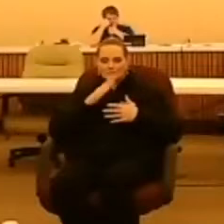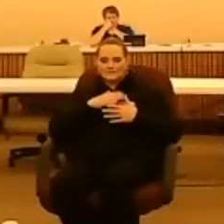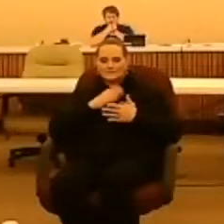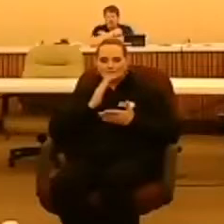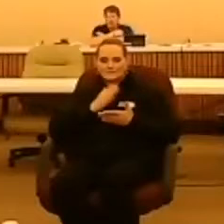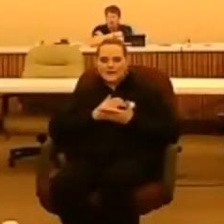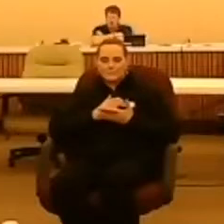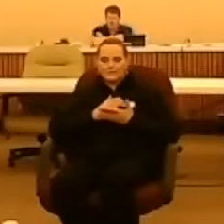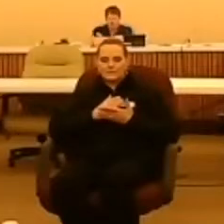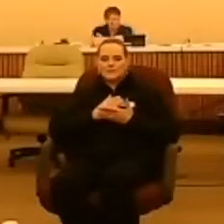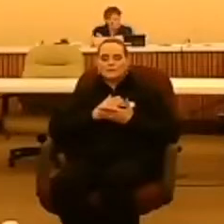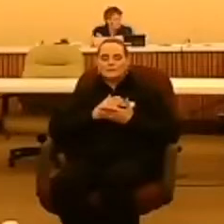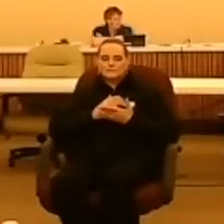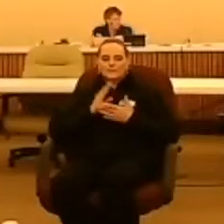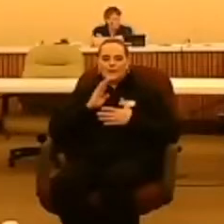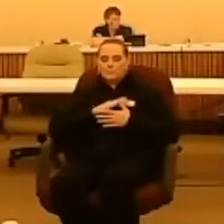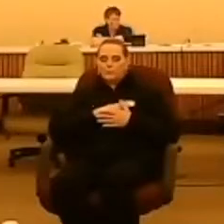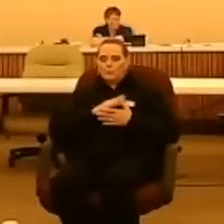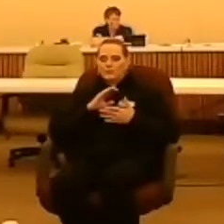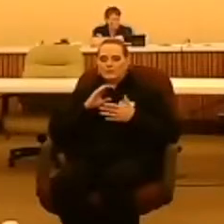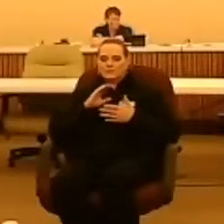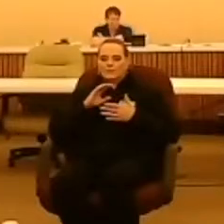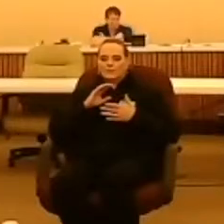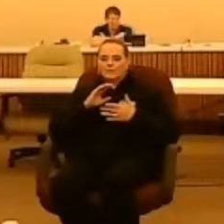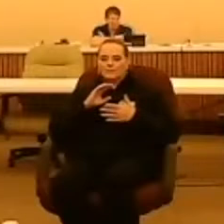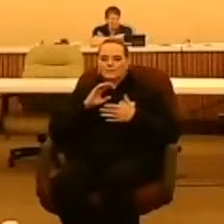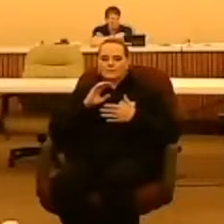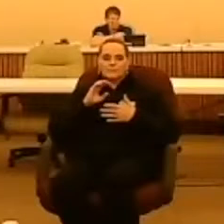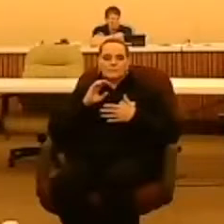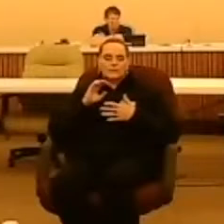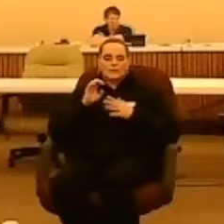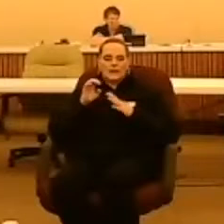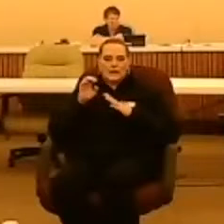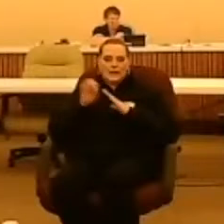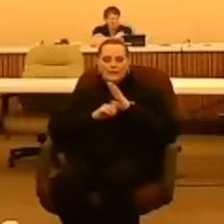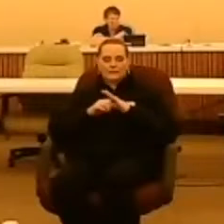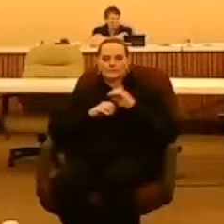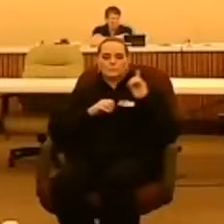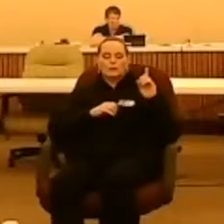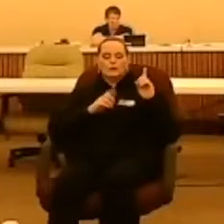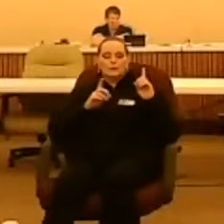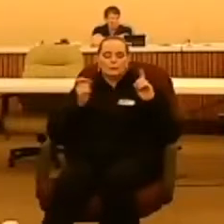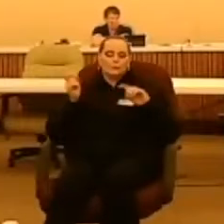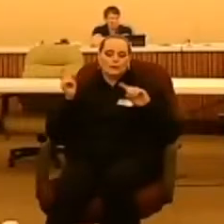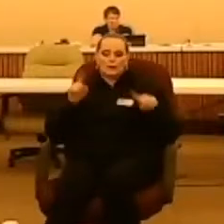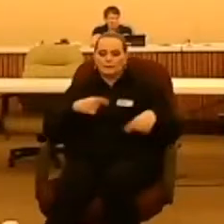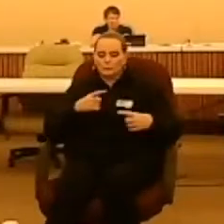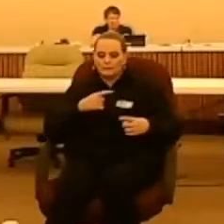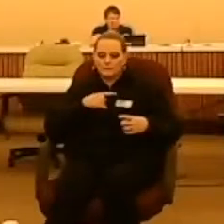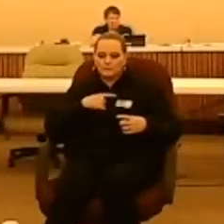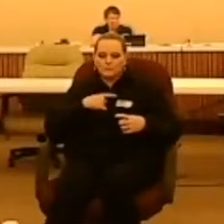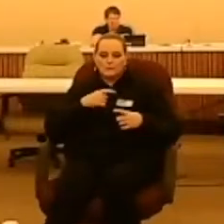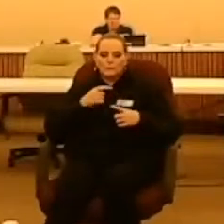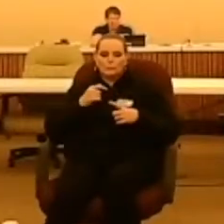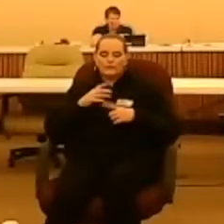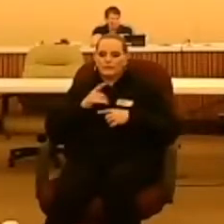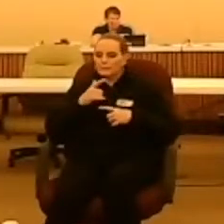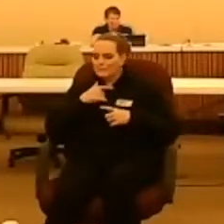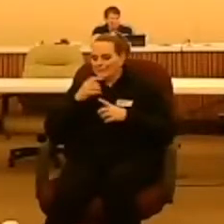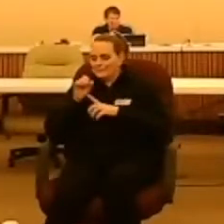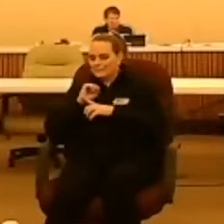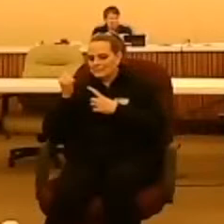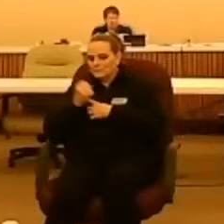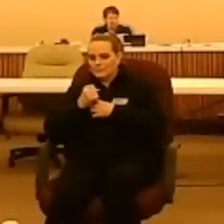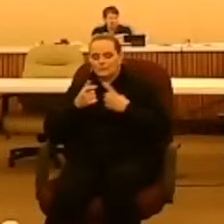And certainly if somebody comes to us for advice, as Steve, you have in the past, and said, this is a situation, are there any